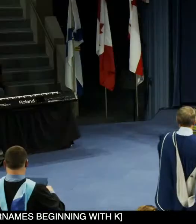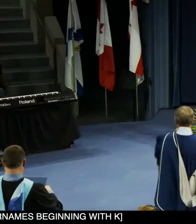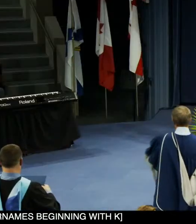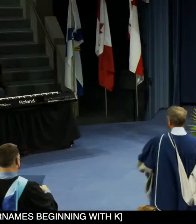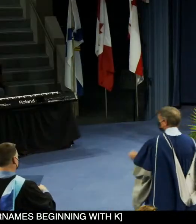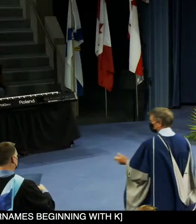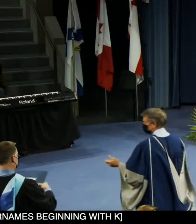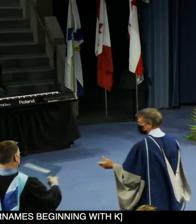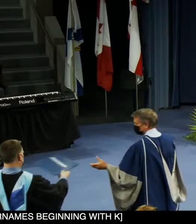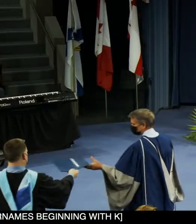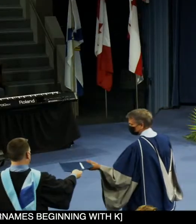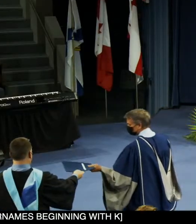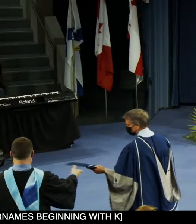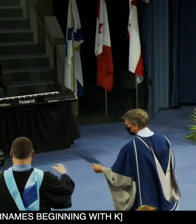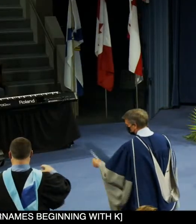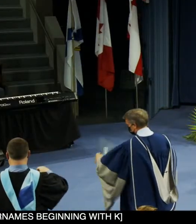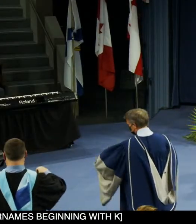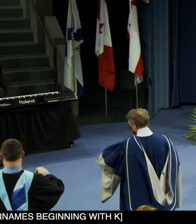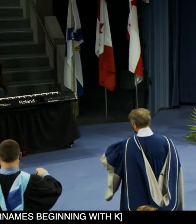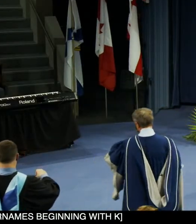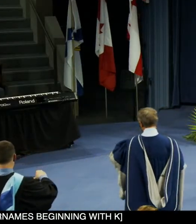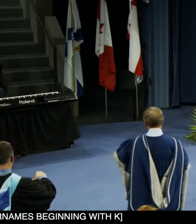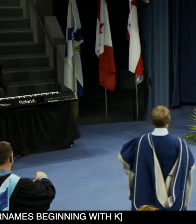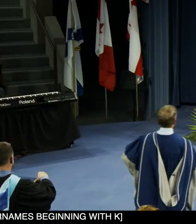Jauhuri Nahida Furtis.